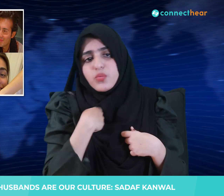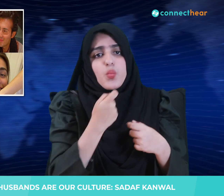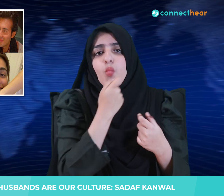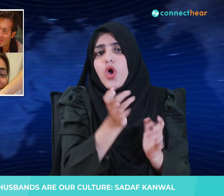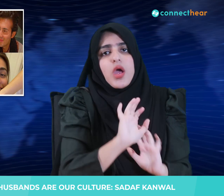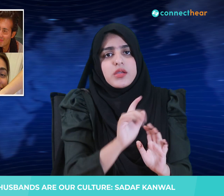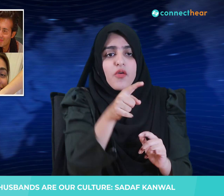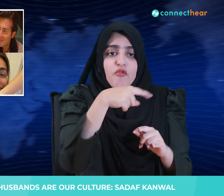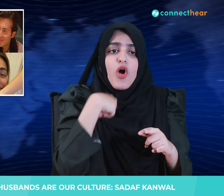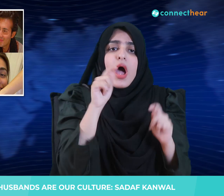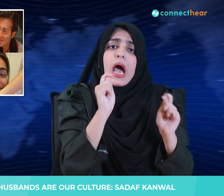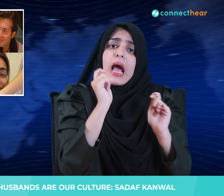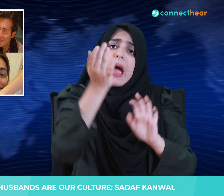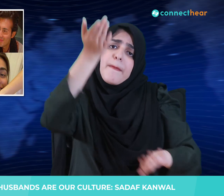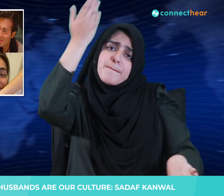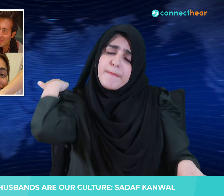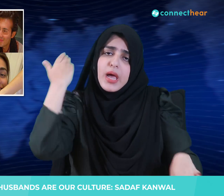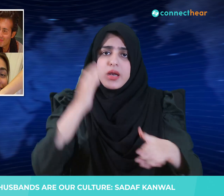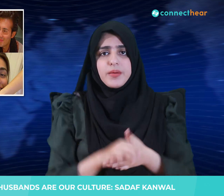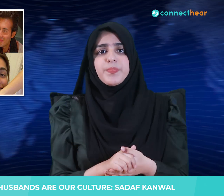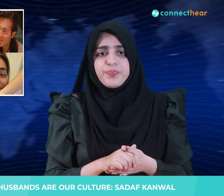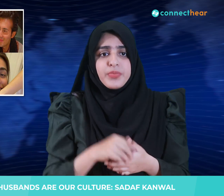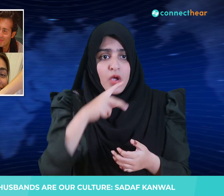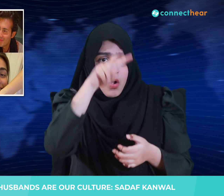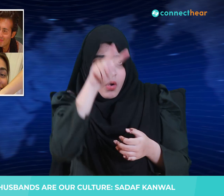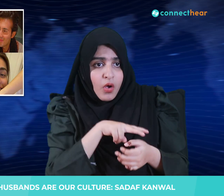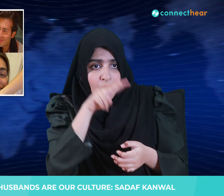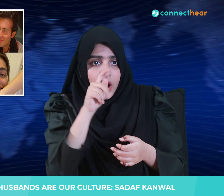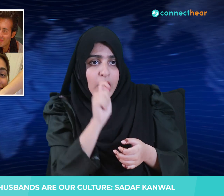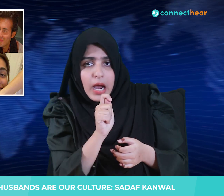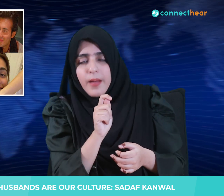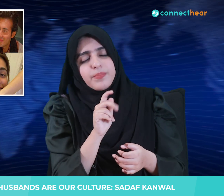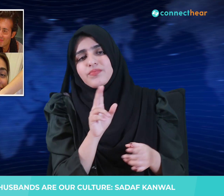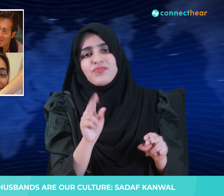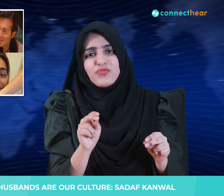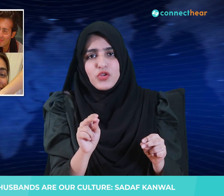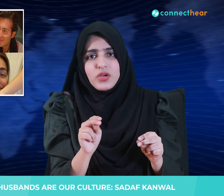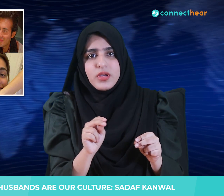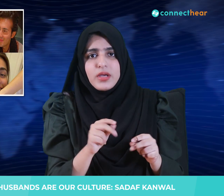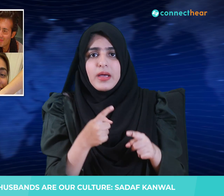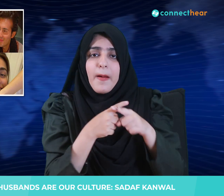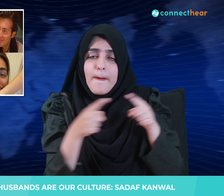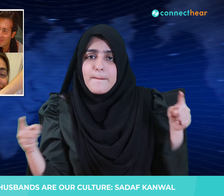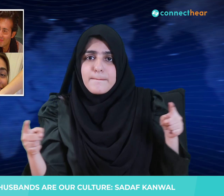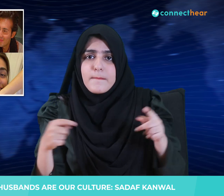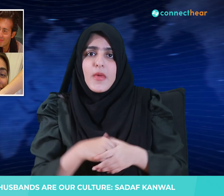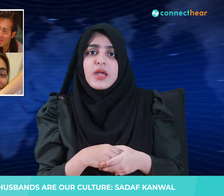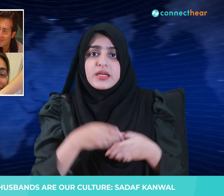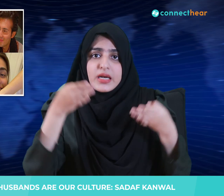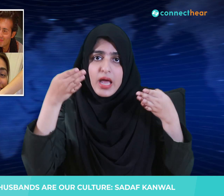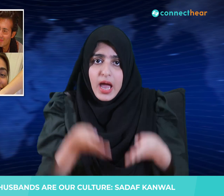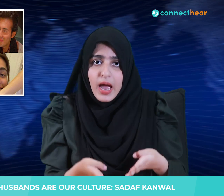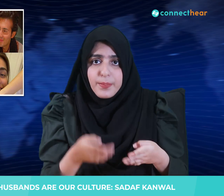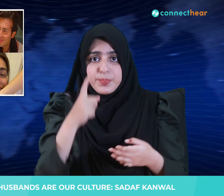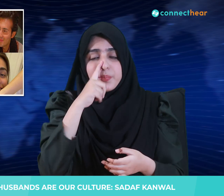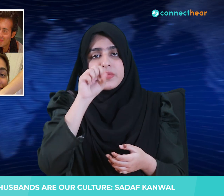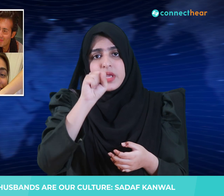I considered it as nothing more than work, and you can't judge anyone based on her work. Clarifying her stance on the matter,